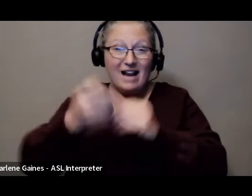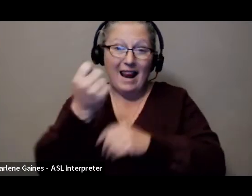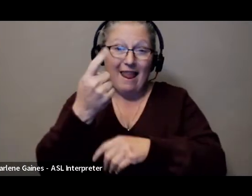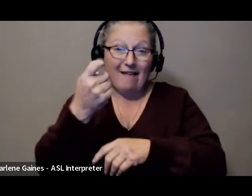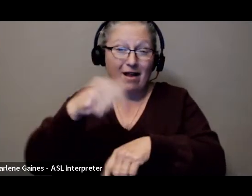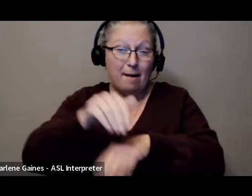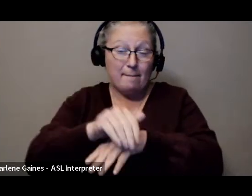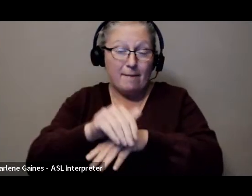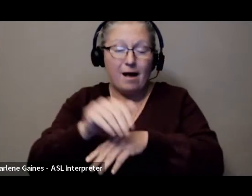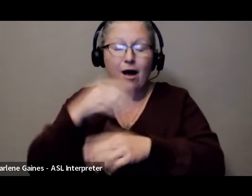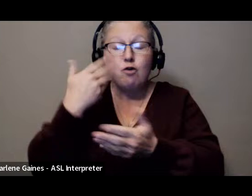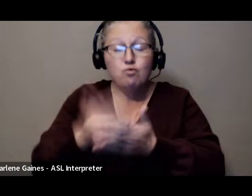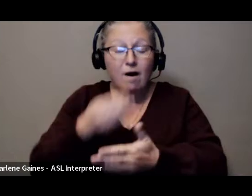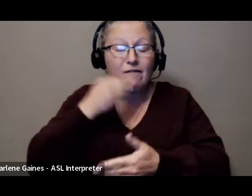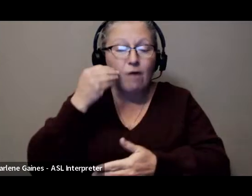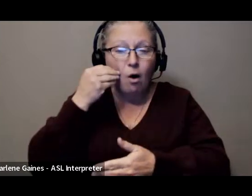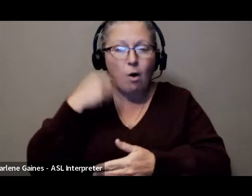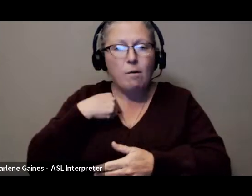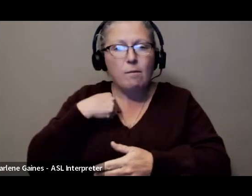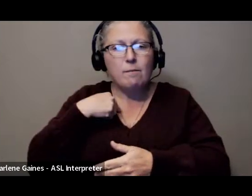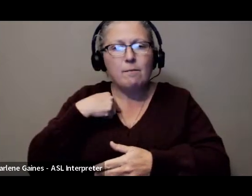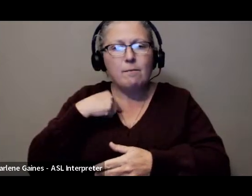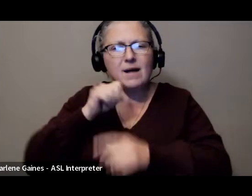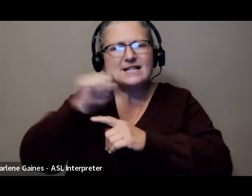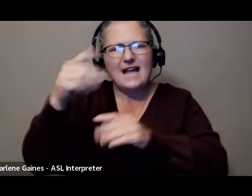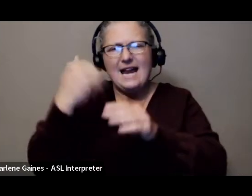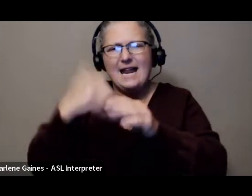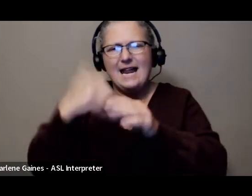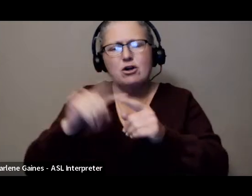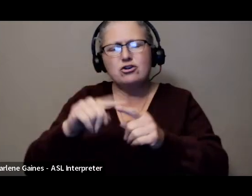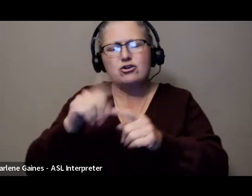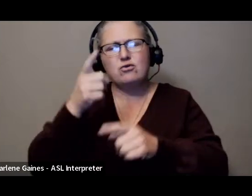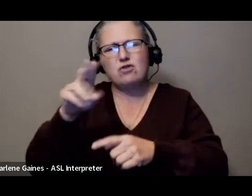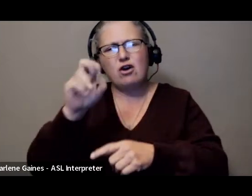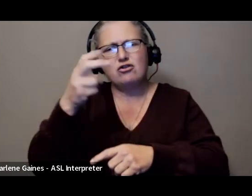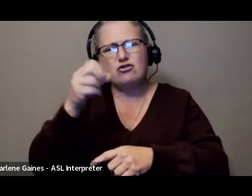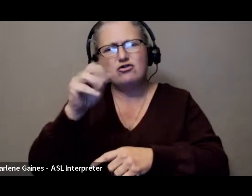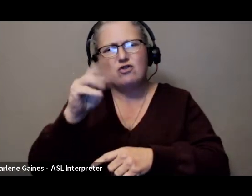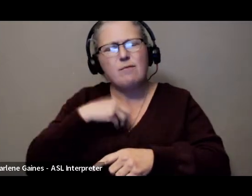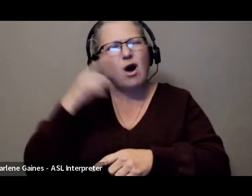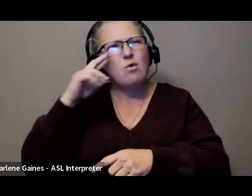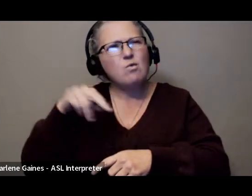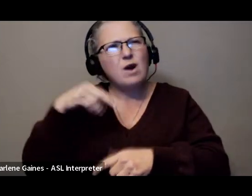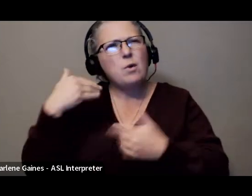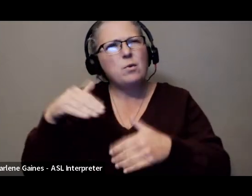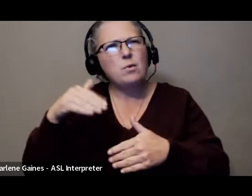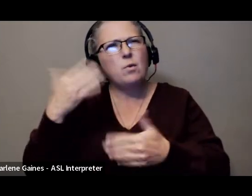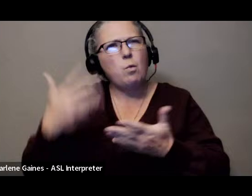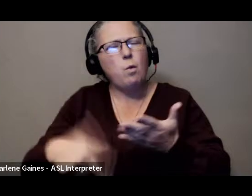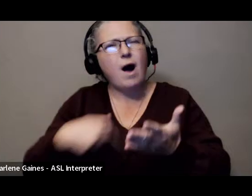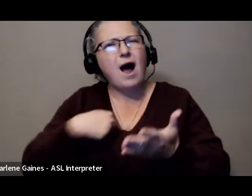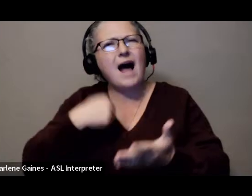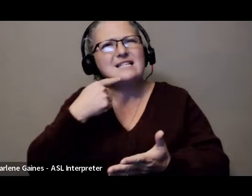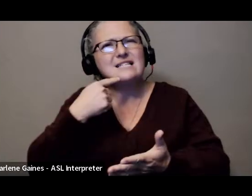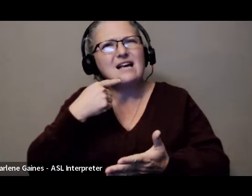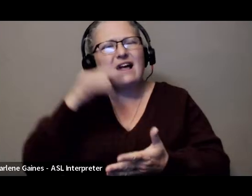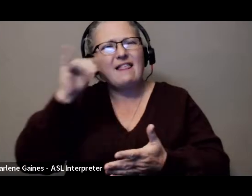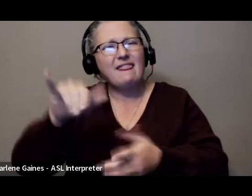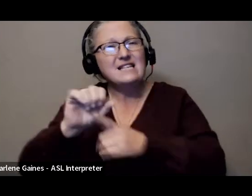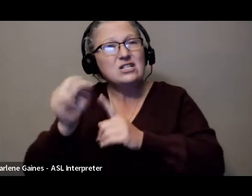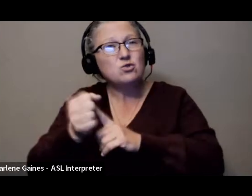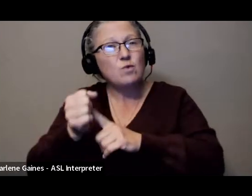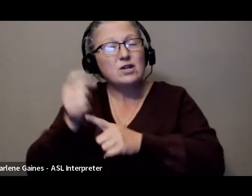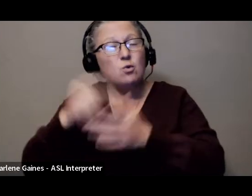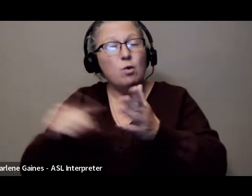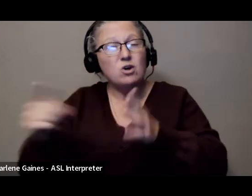I arrived home, I sent the following email to Dr. Shulman because I realized what I said may have been hurtful given the current climate that she's been